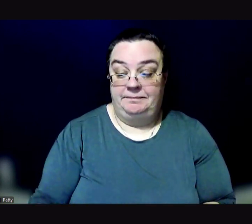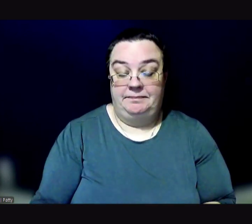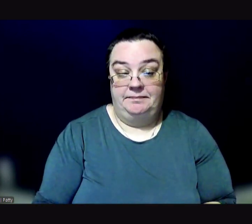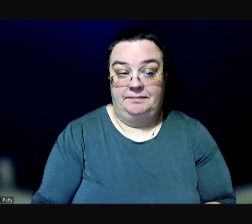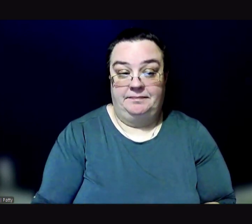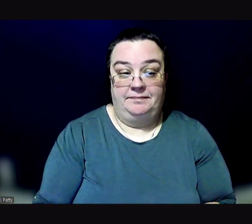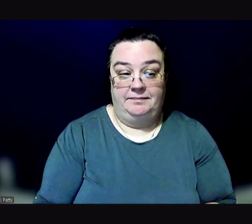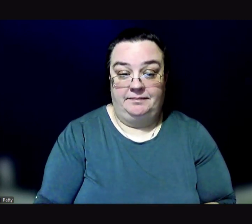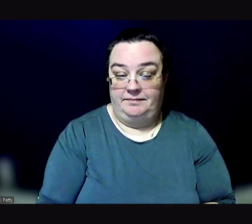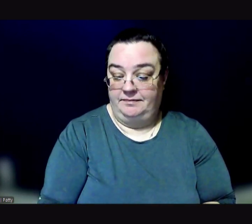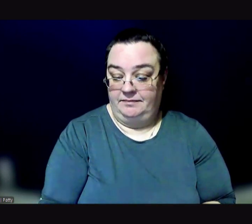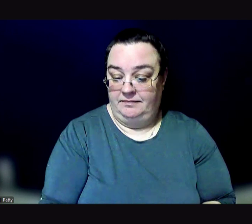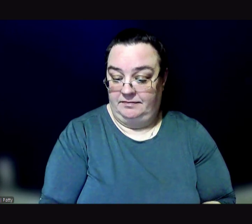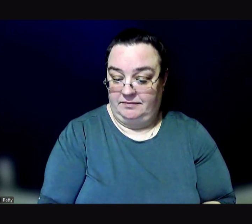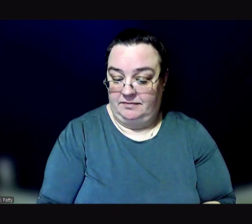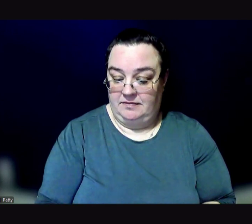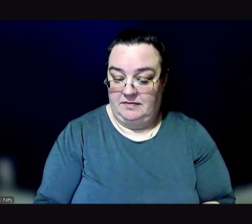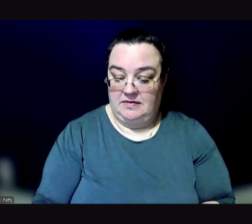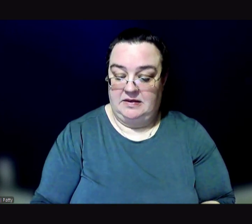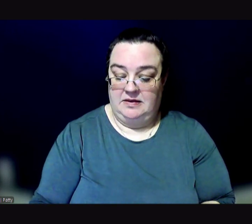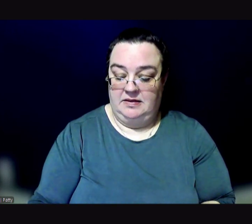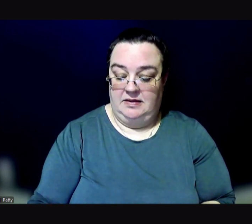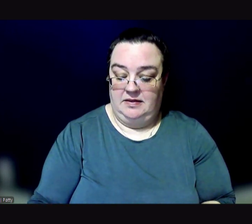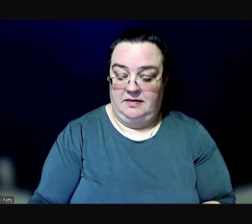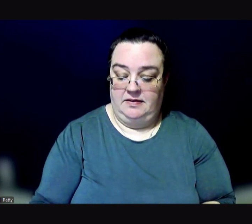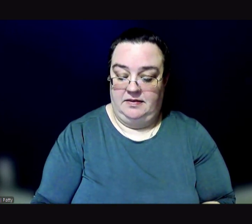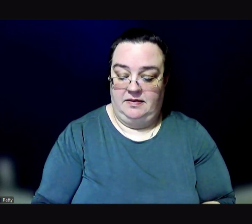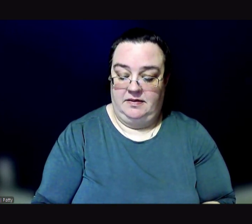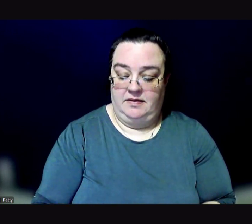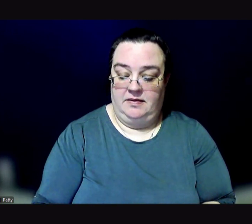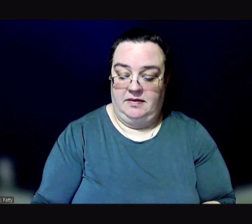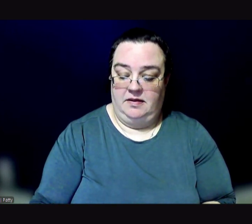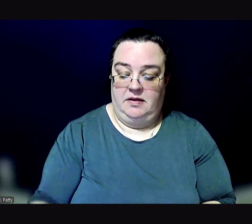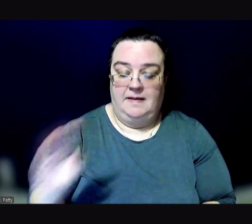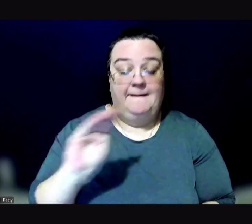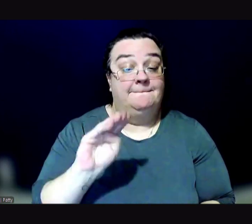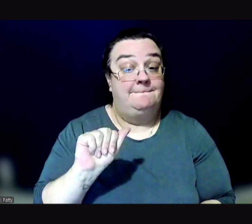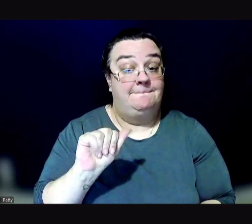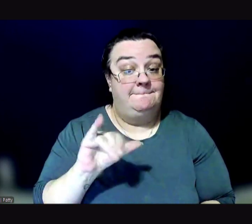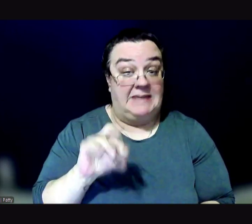All right, thank you for that. Let me just,